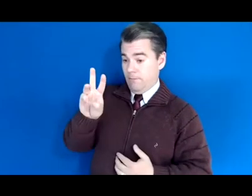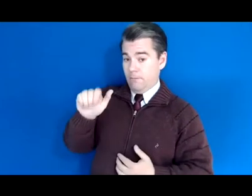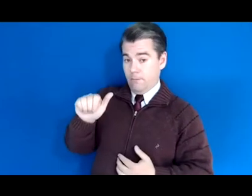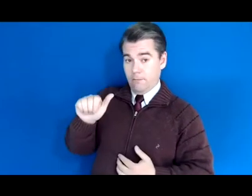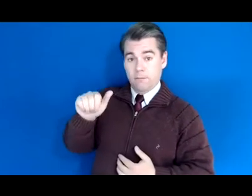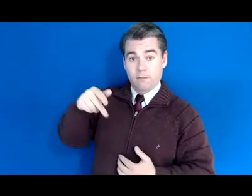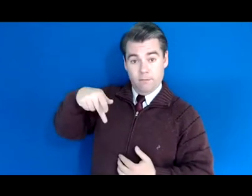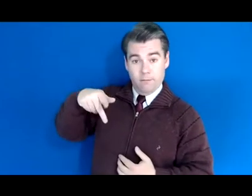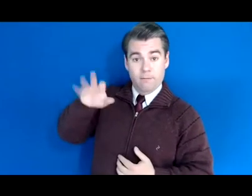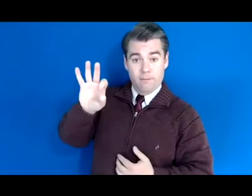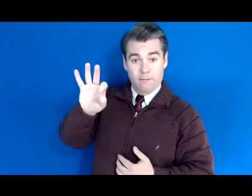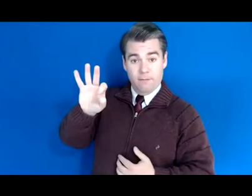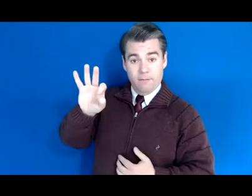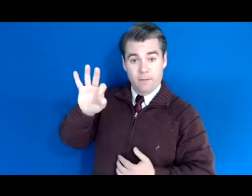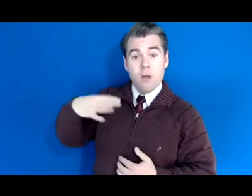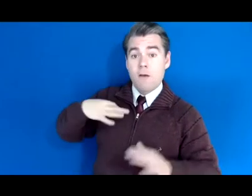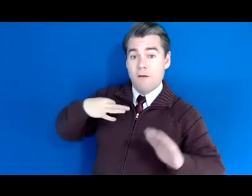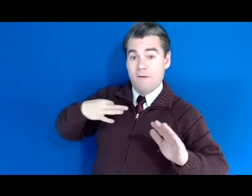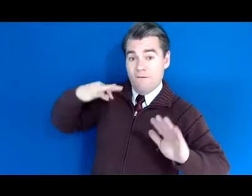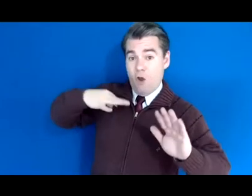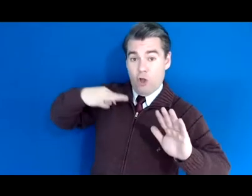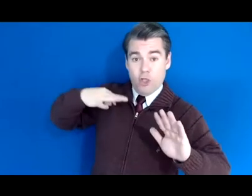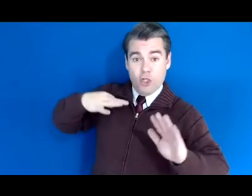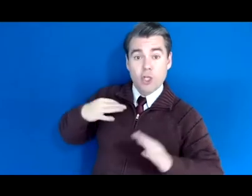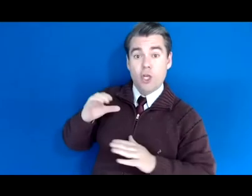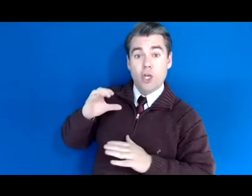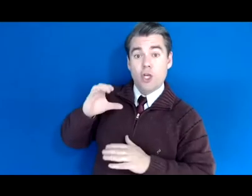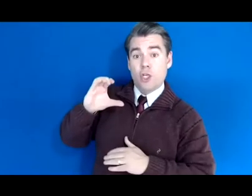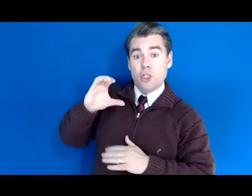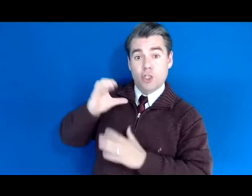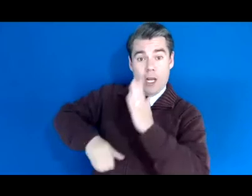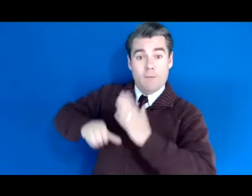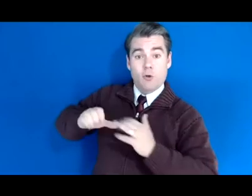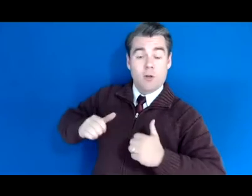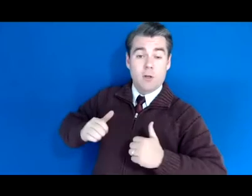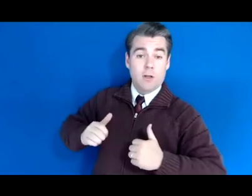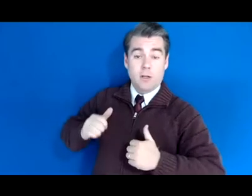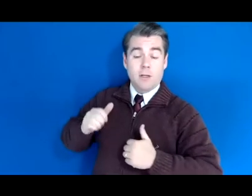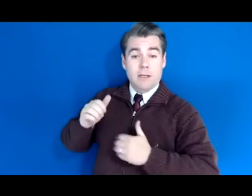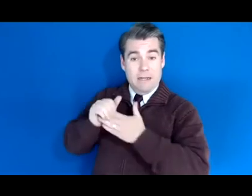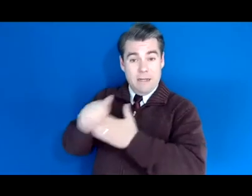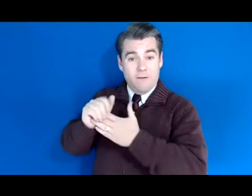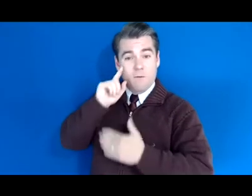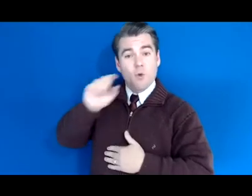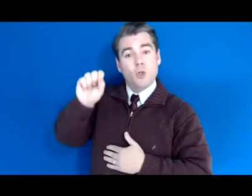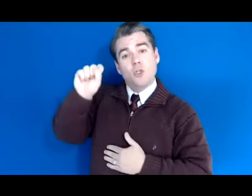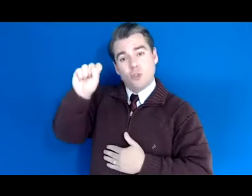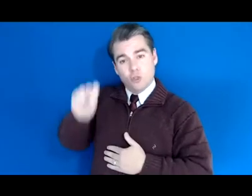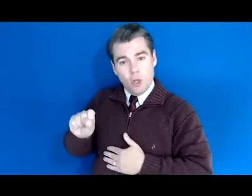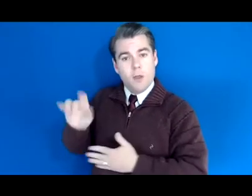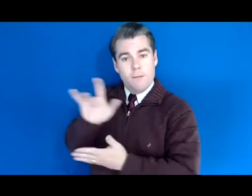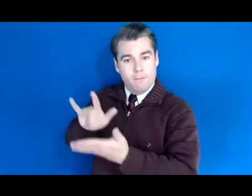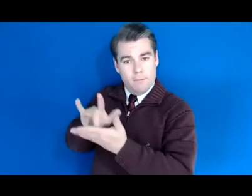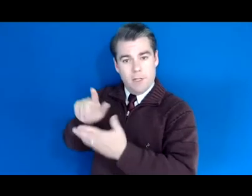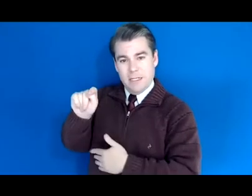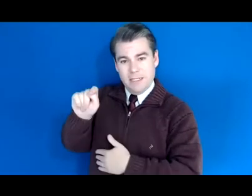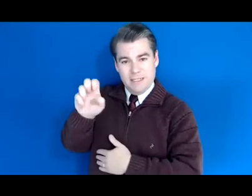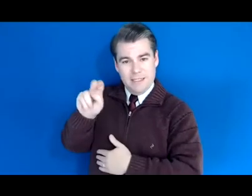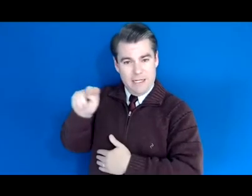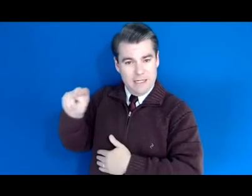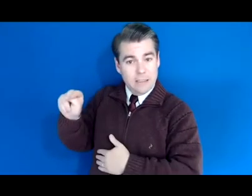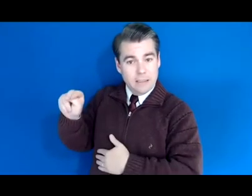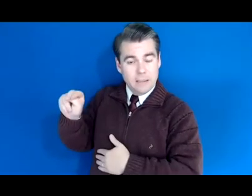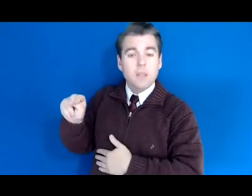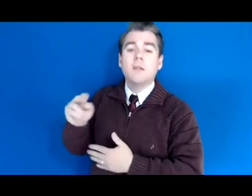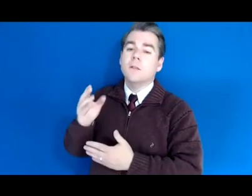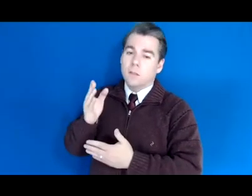volunteer chapter leader for Southern Middle Tennessee. Several of my children have special needs, so